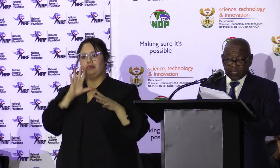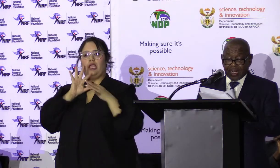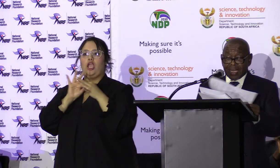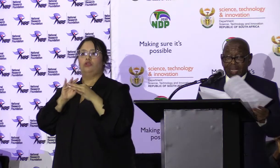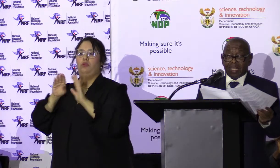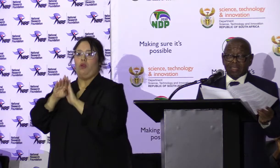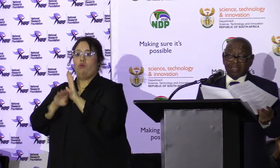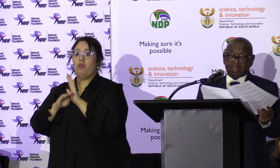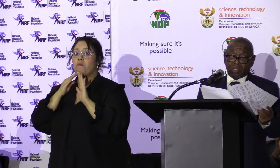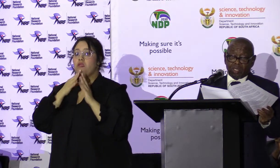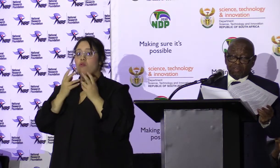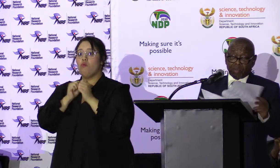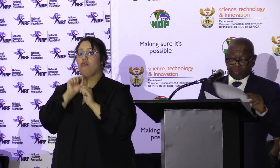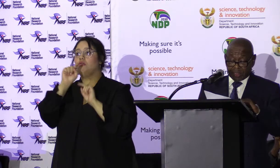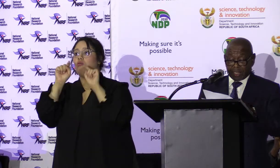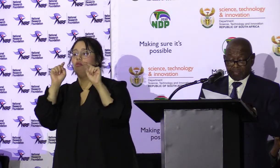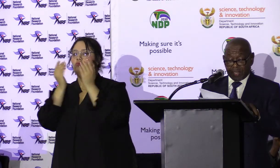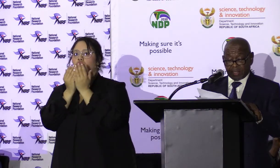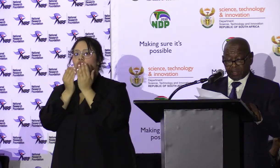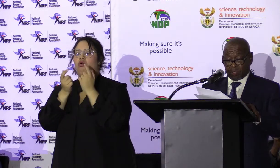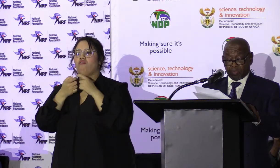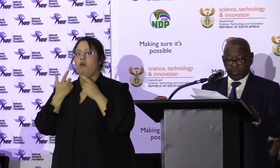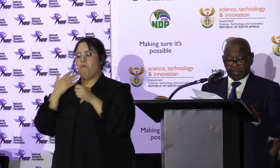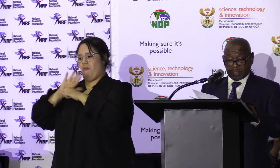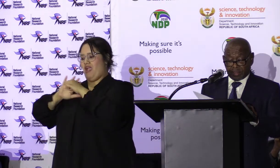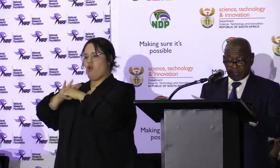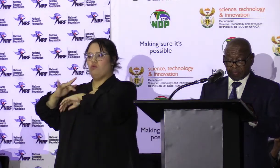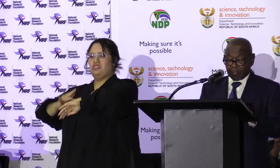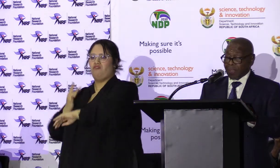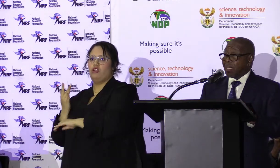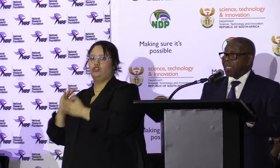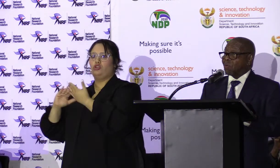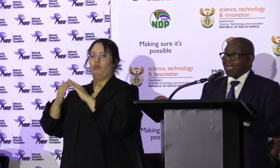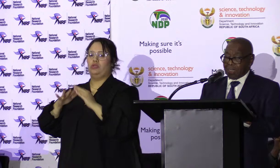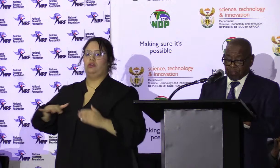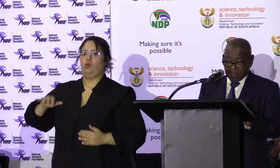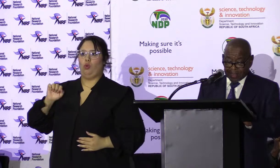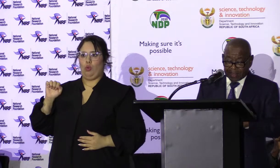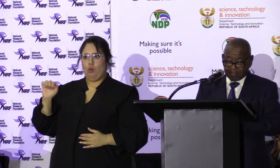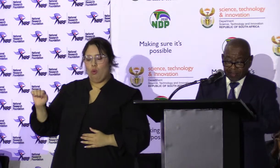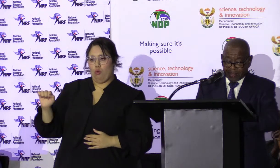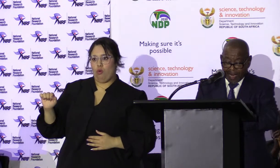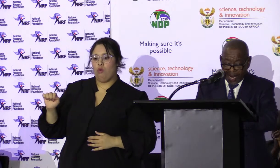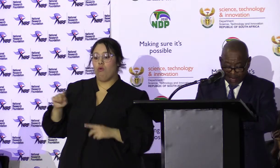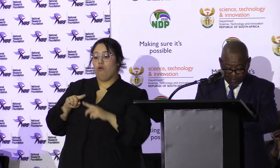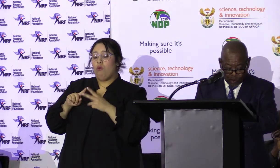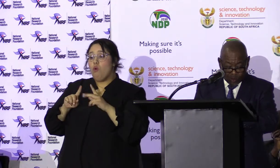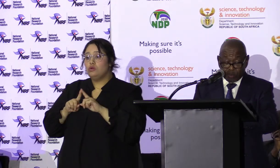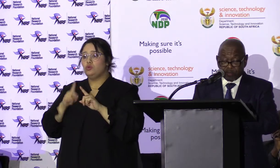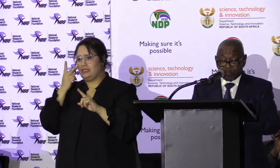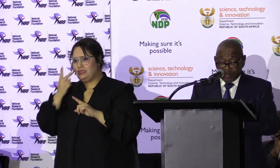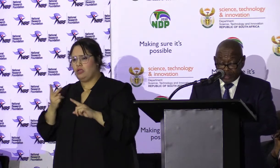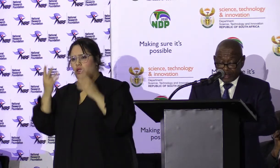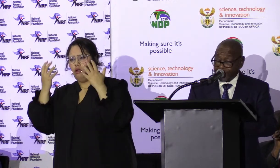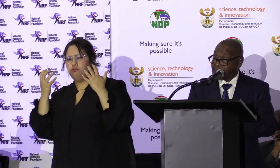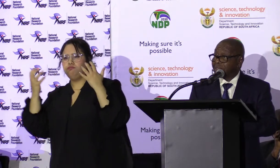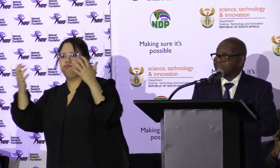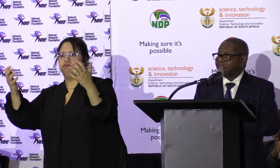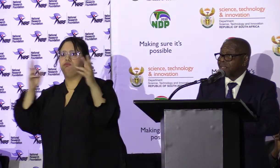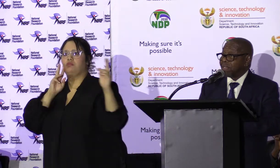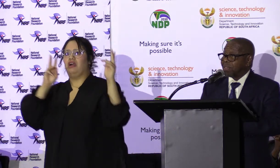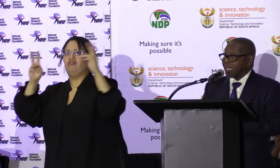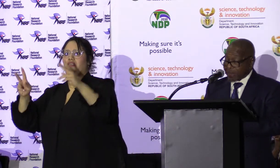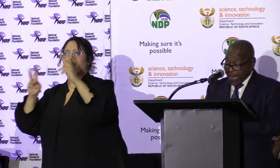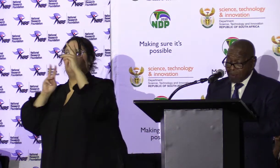with schools and learners from disadvantaged communities. Equally impressive is the high volume of